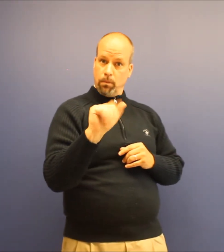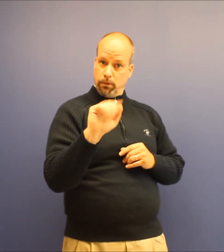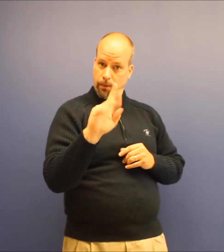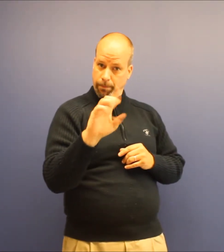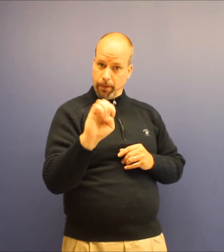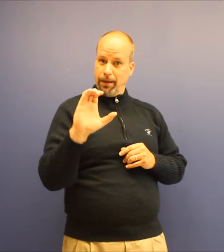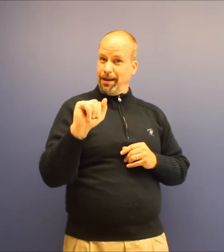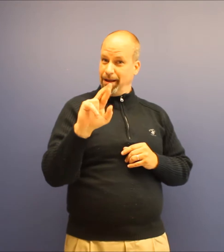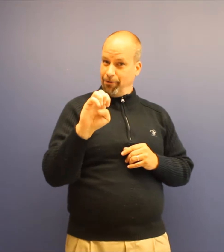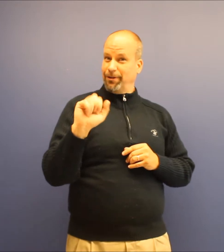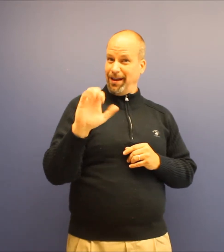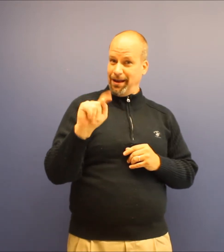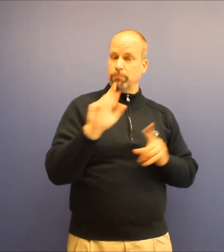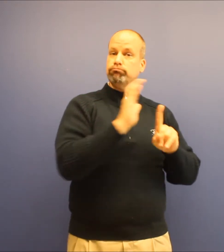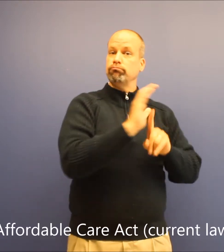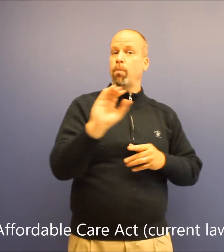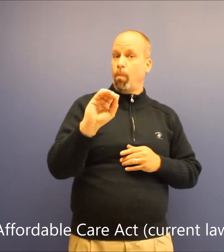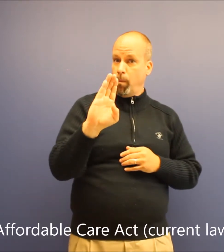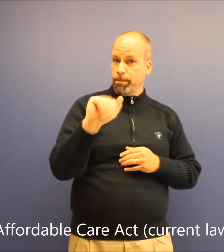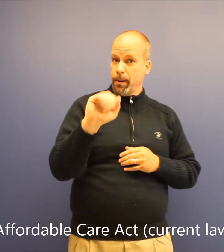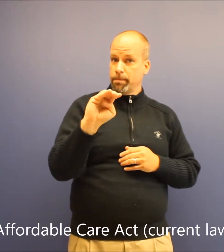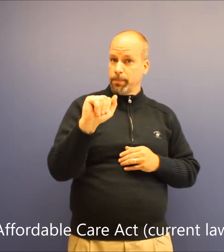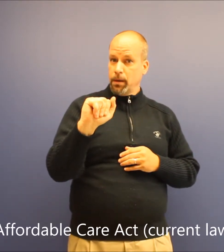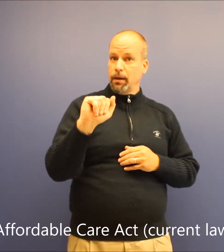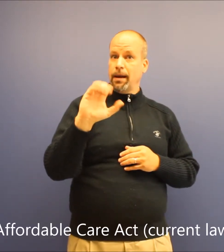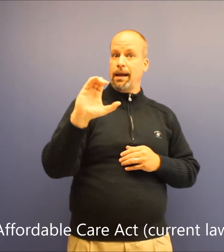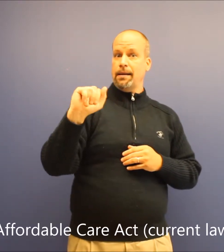Under the Affordable Care Act, or Obamacare,